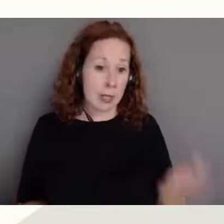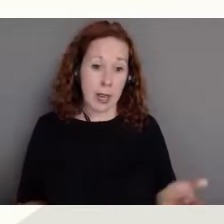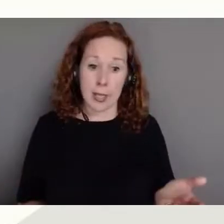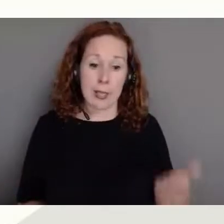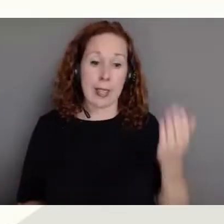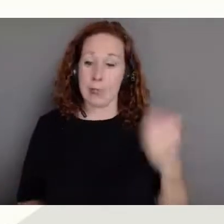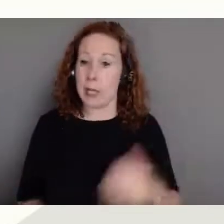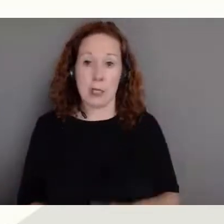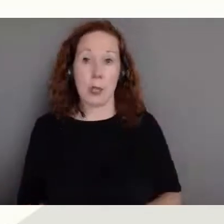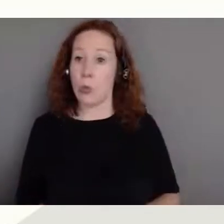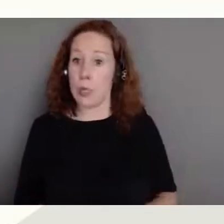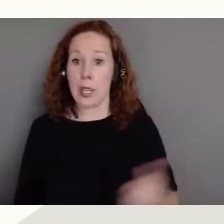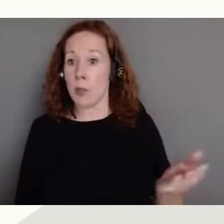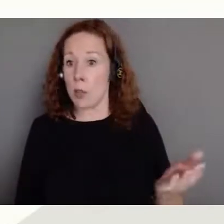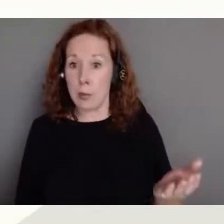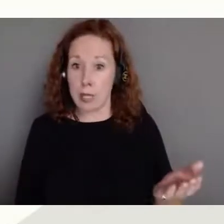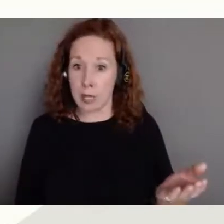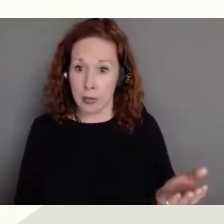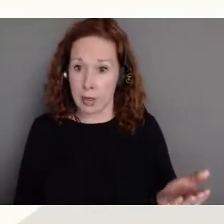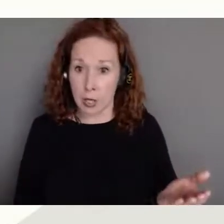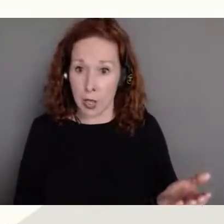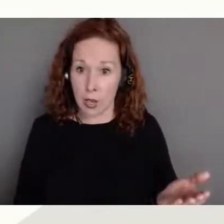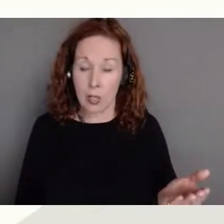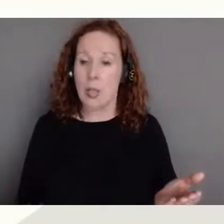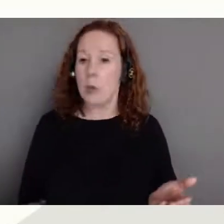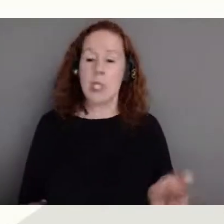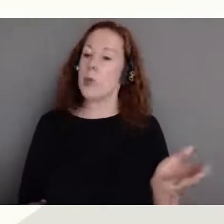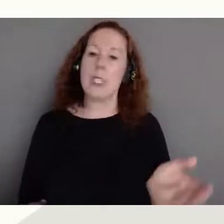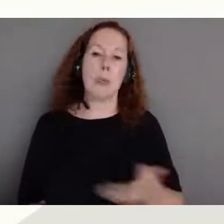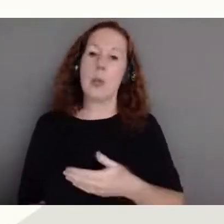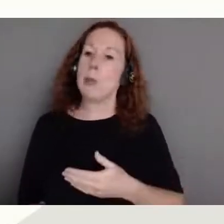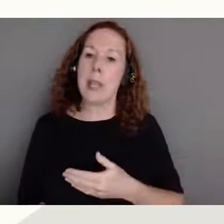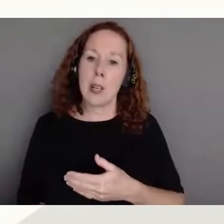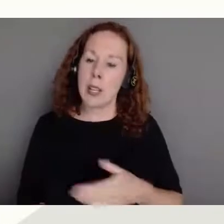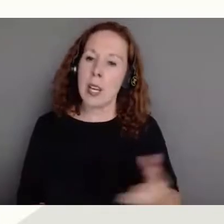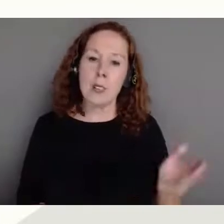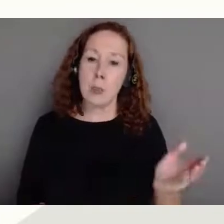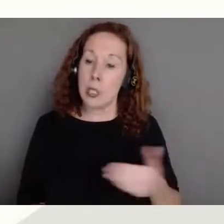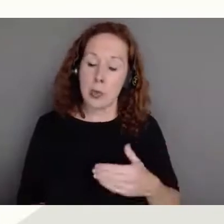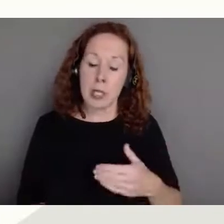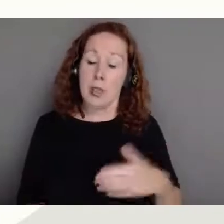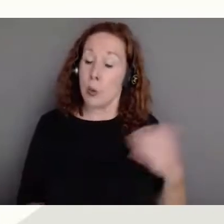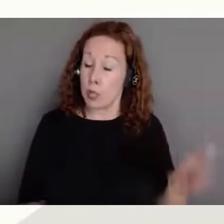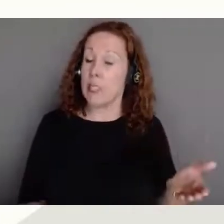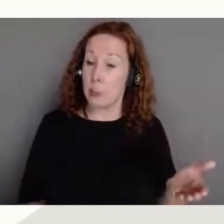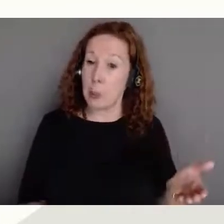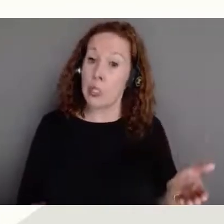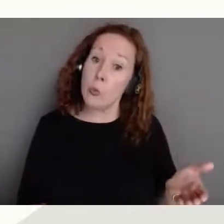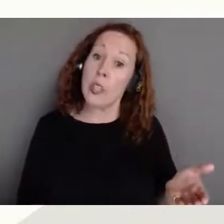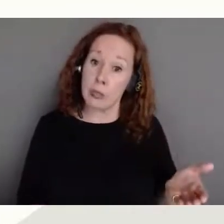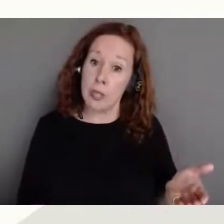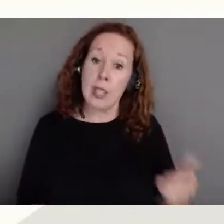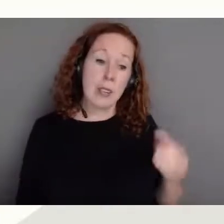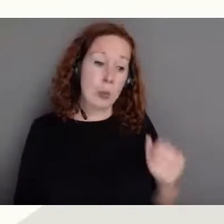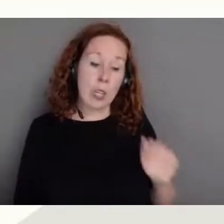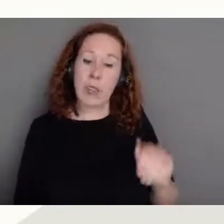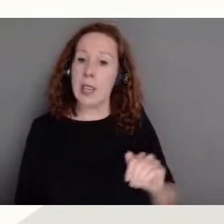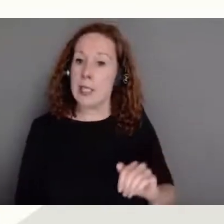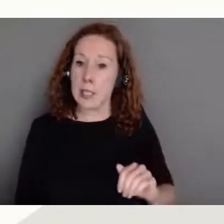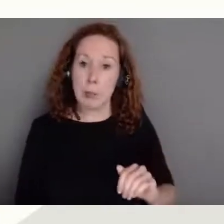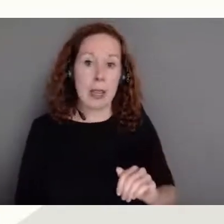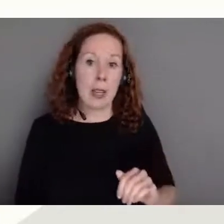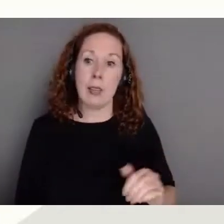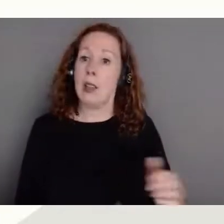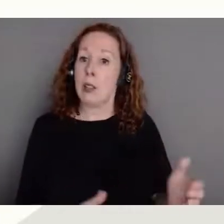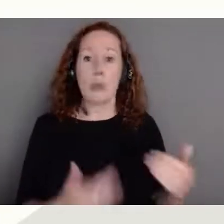we can decide last minute to go to a town hall meeting at five Yeah. o'clock. We don't Yep. need to pre plan our lives. We don't need, whereas a deaf person would have. They would have Yes.